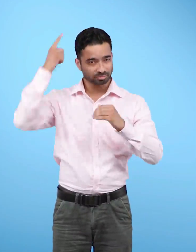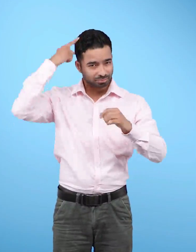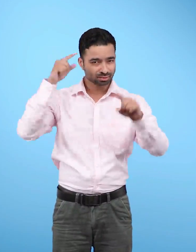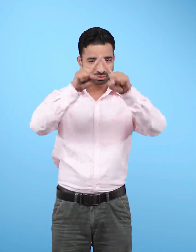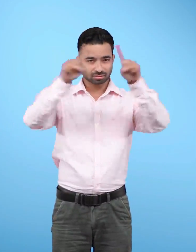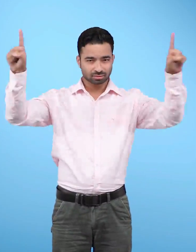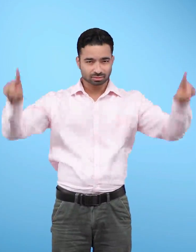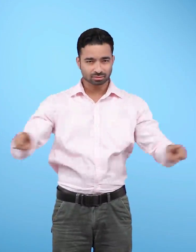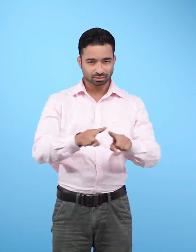blackboard,